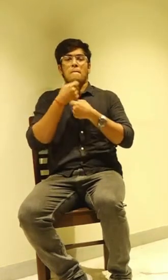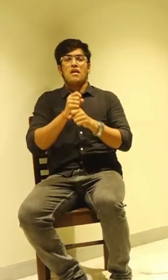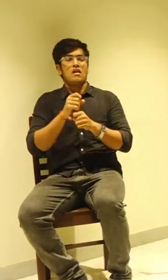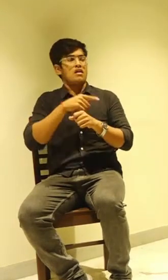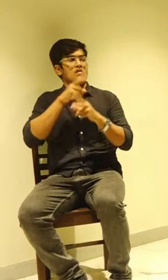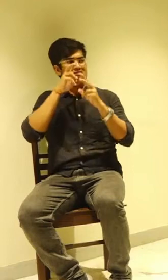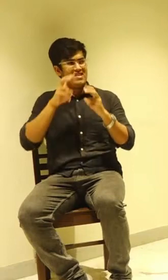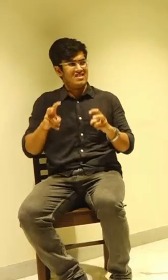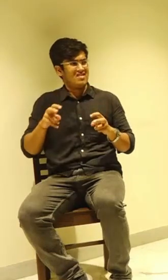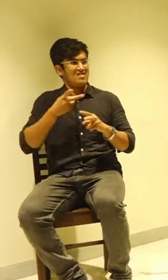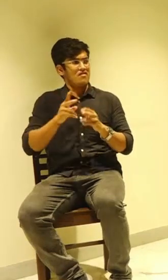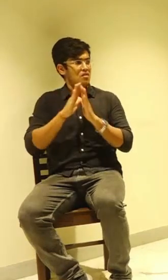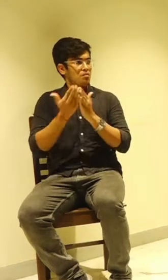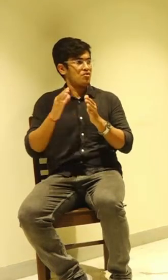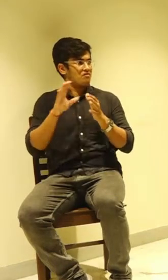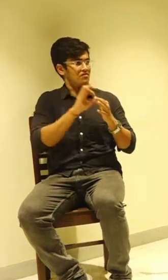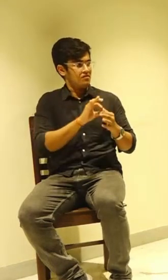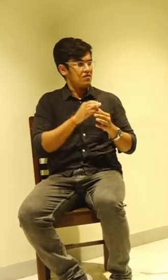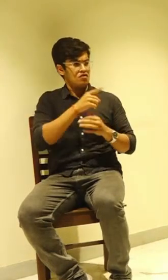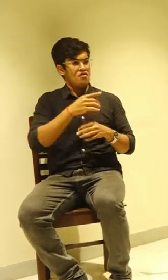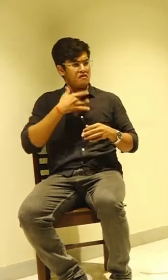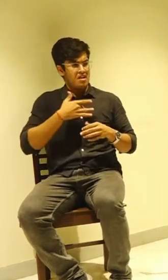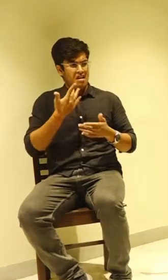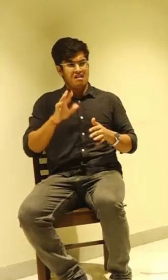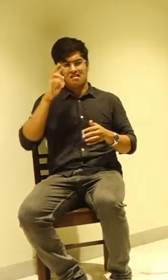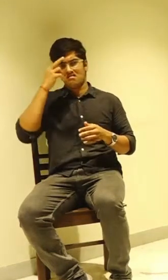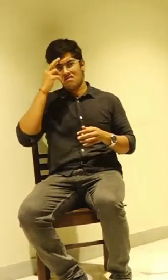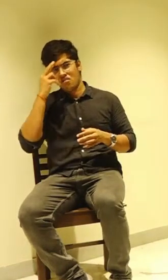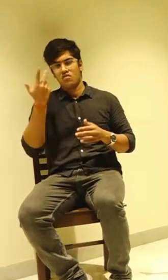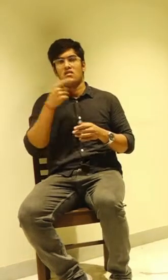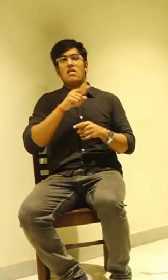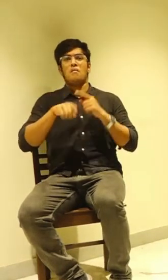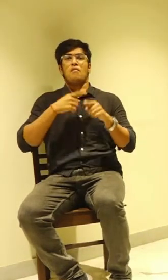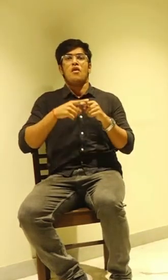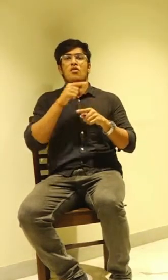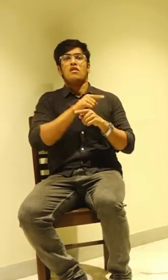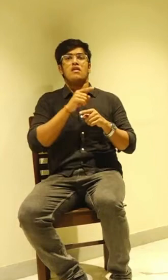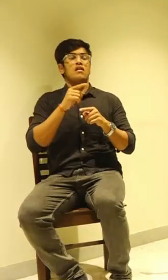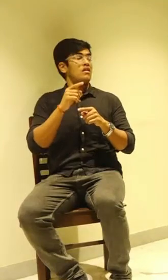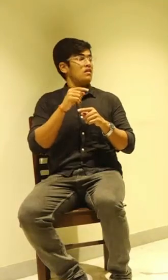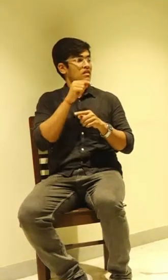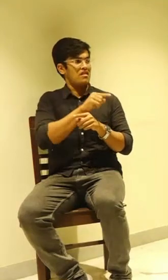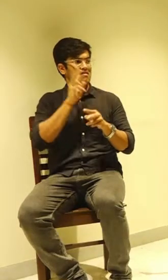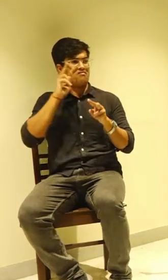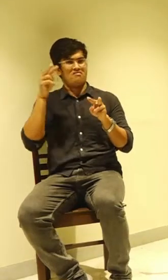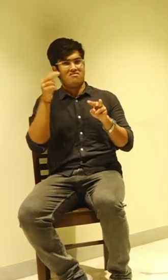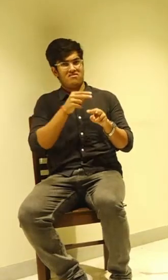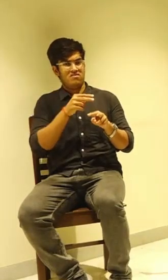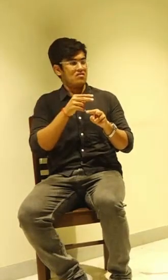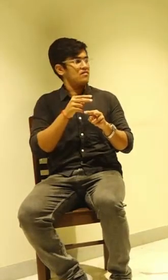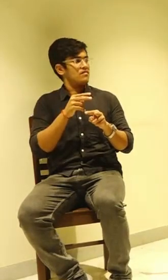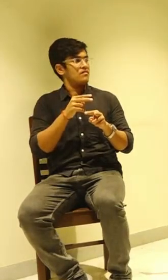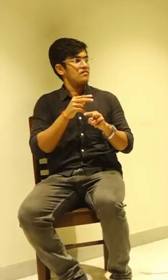this book. Did you feel any sense of doubts about the way in which this perspective of